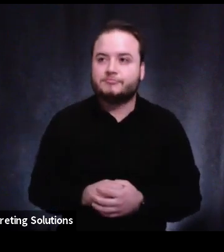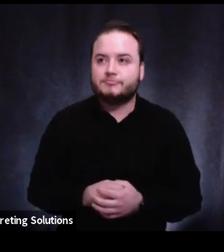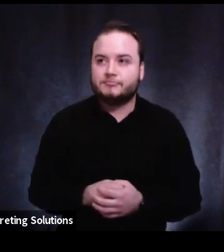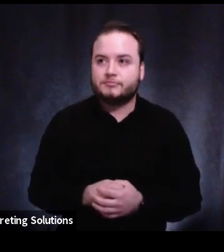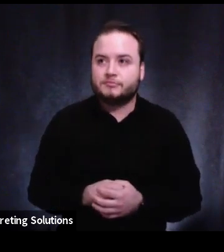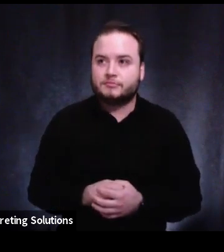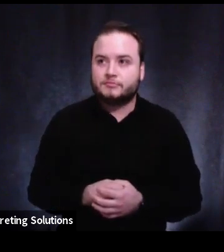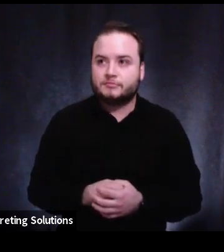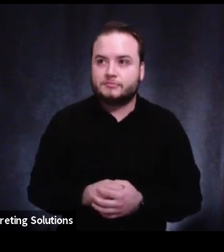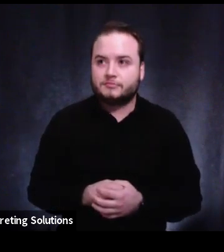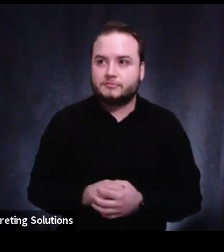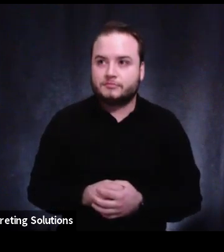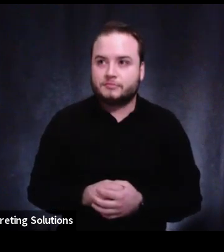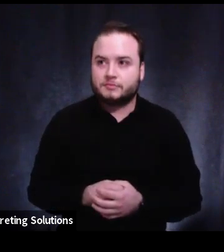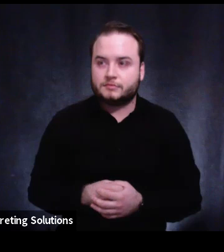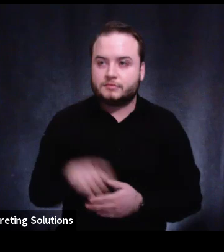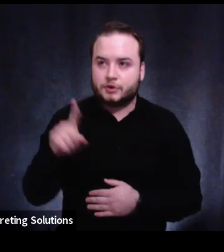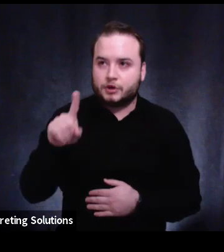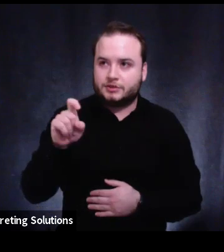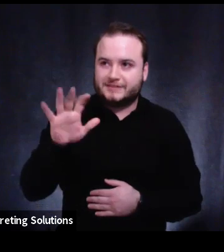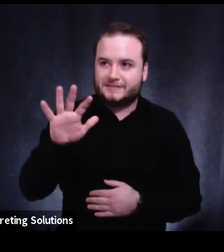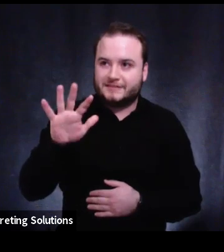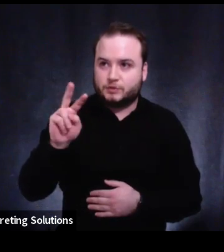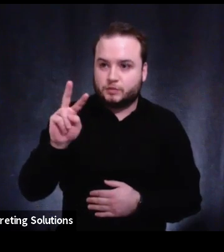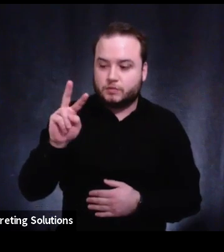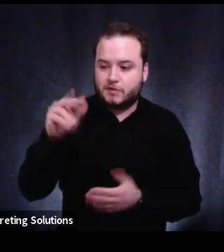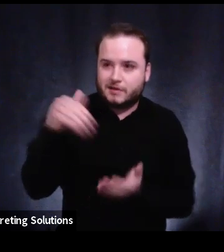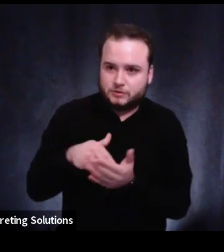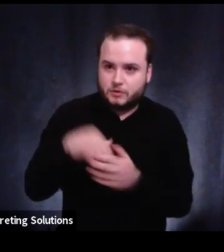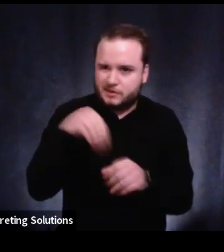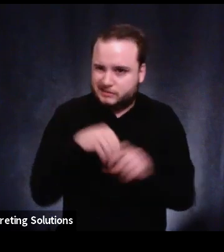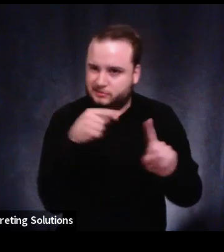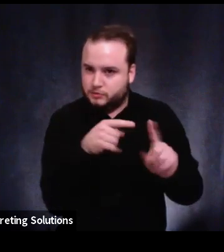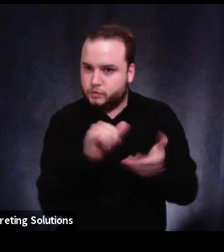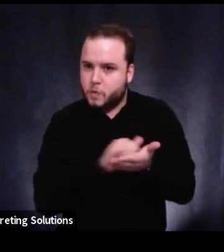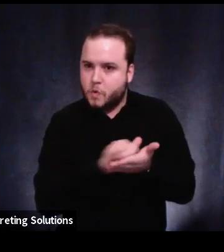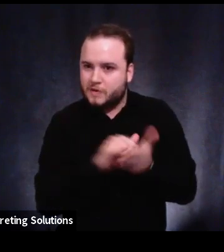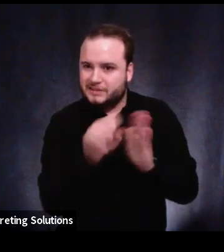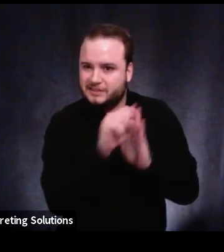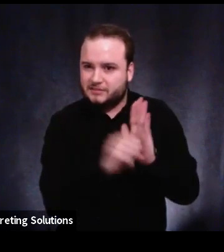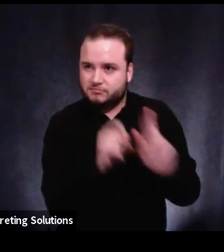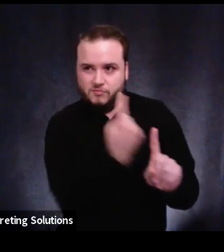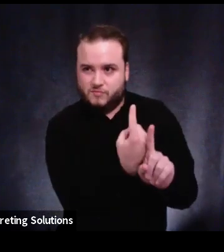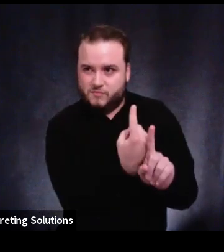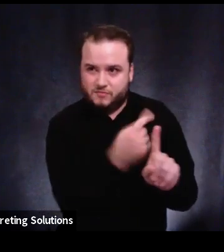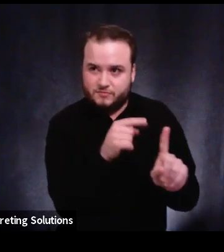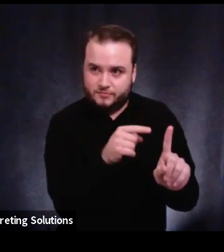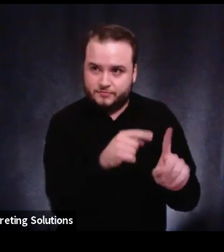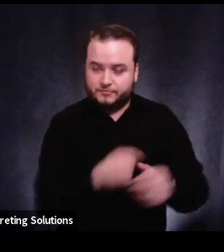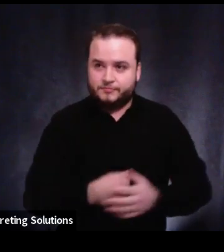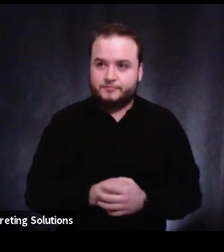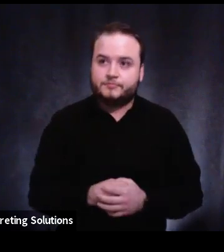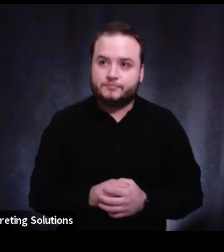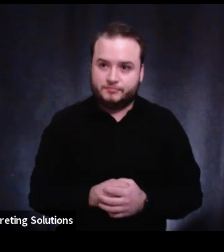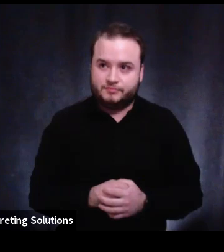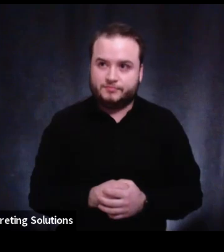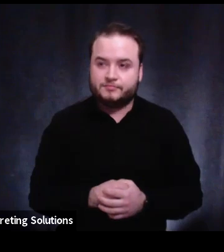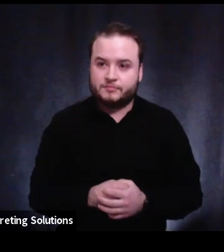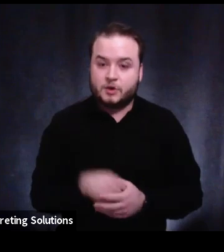162,000 about of those cases is in the state of New York, a little over 87,000 in New York City alone. The United States